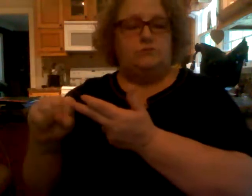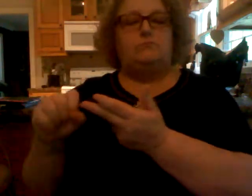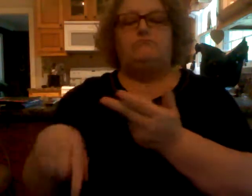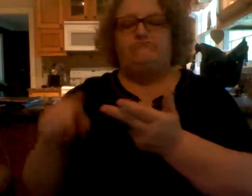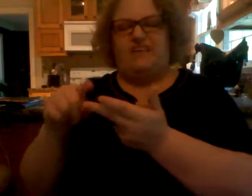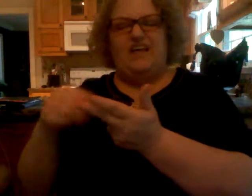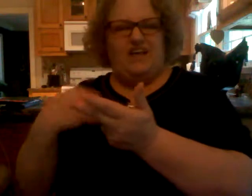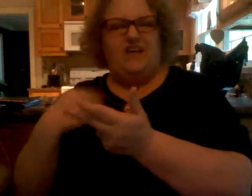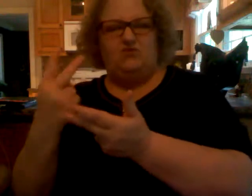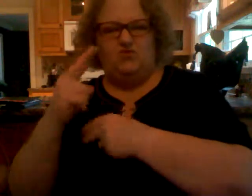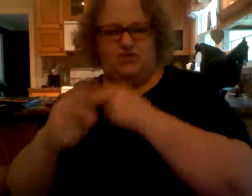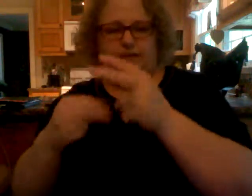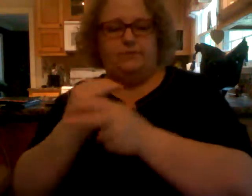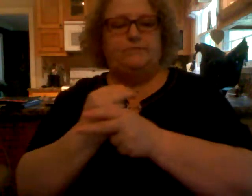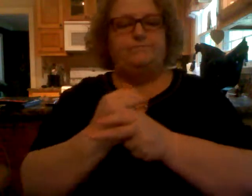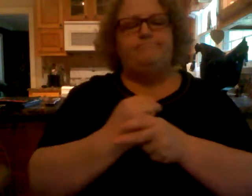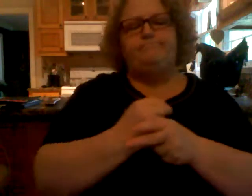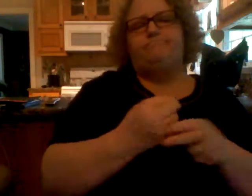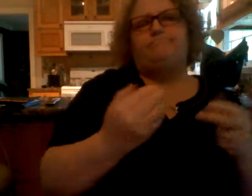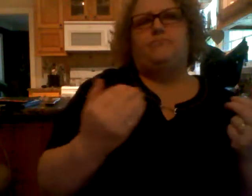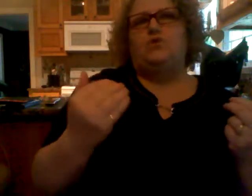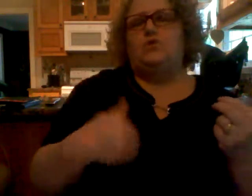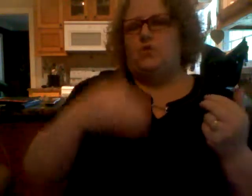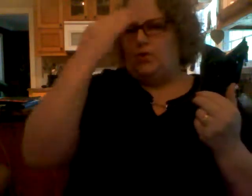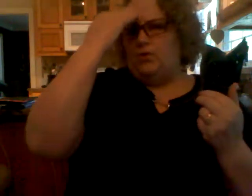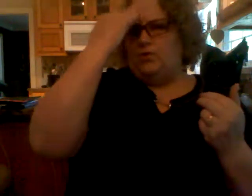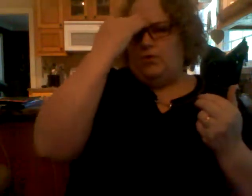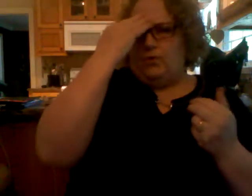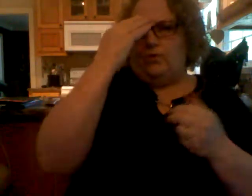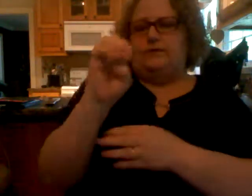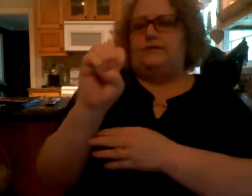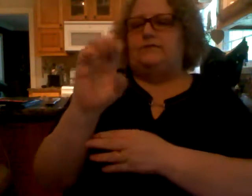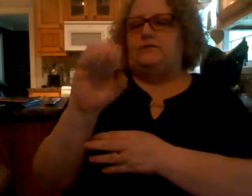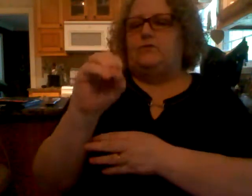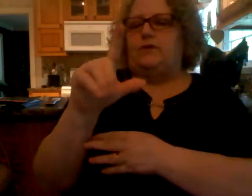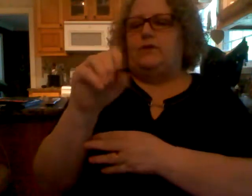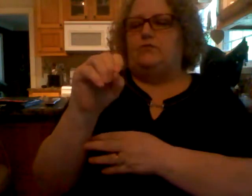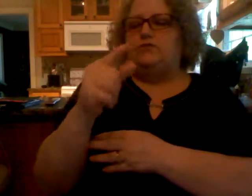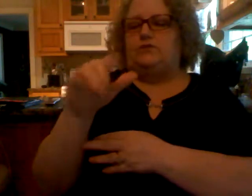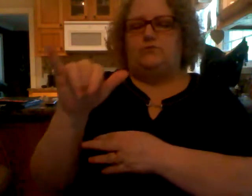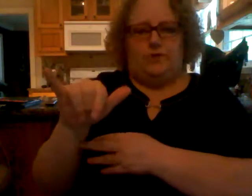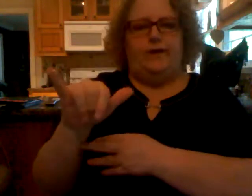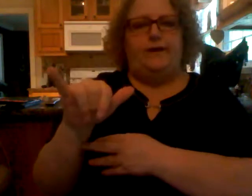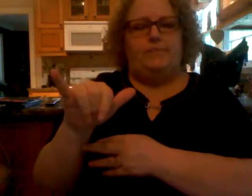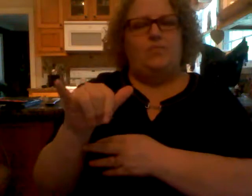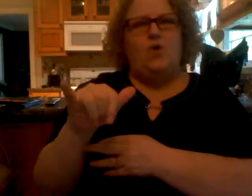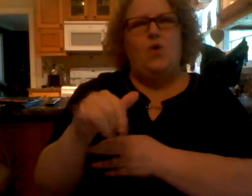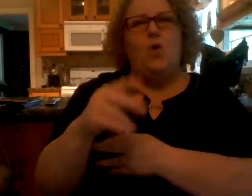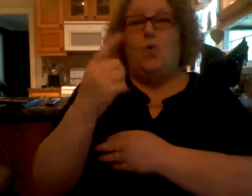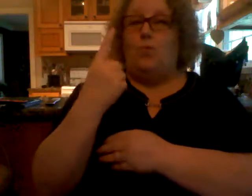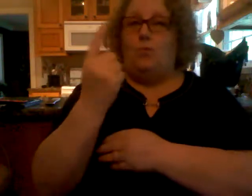we knew that ecology, one of the themes that we were going to see throughout, was how everything is